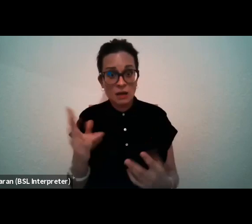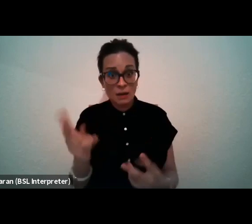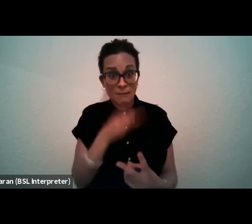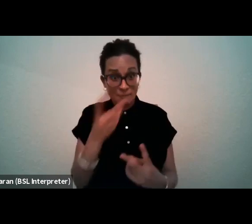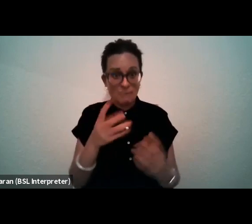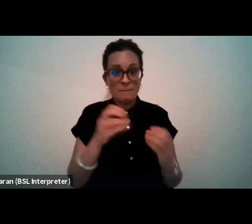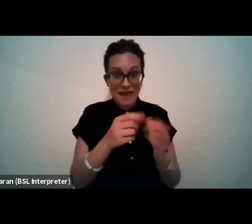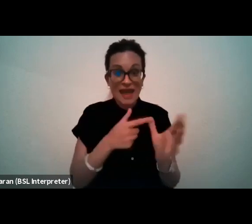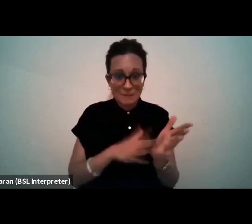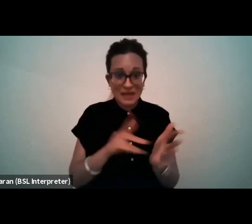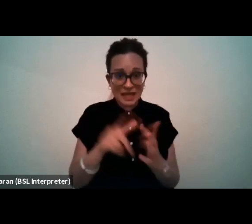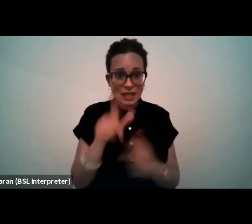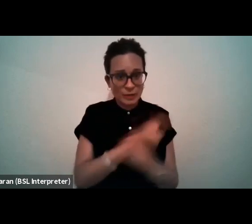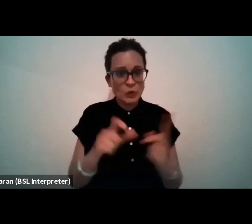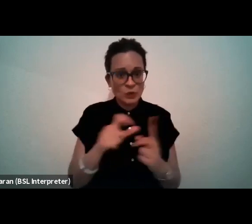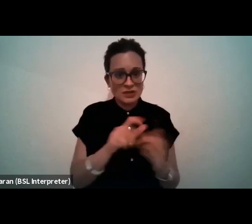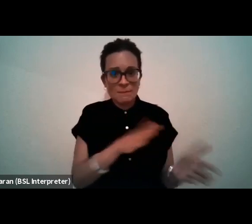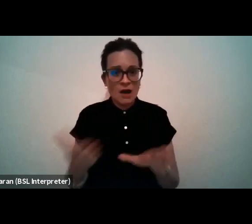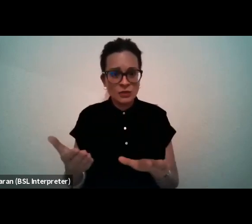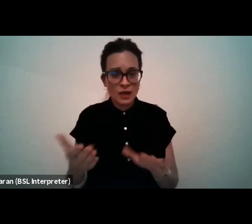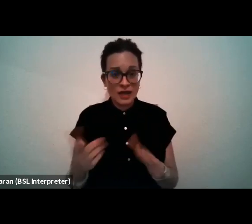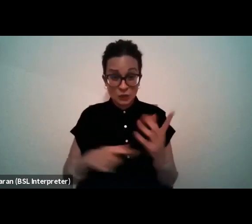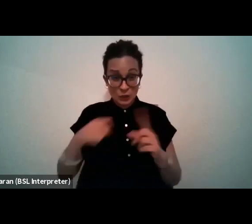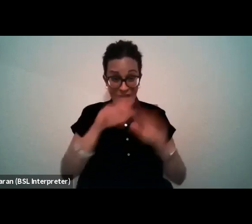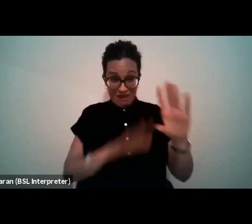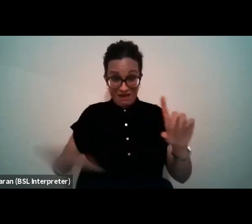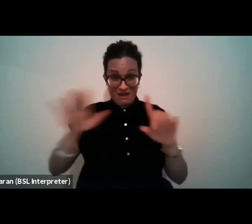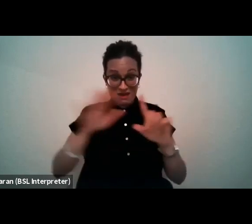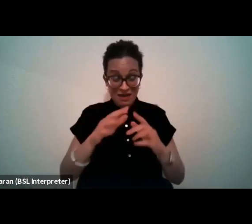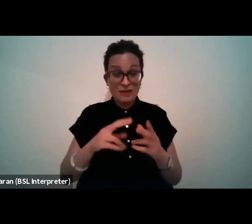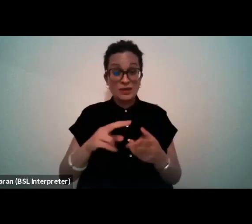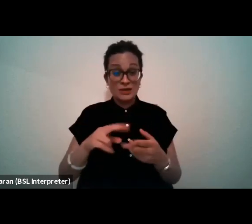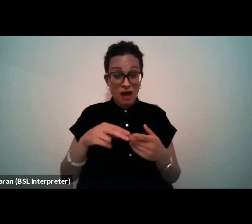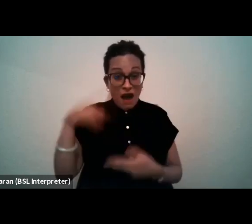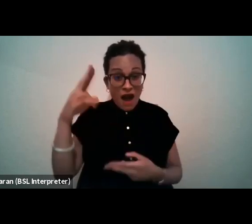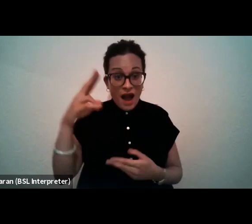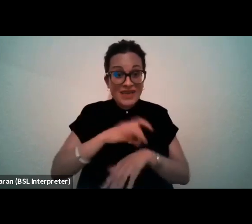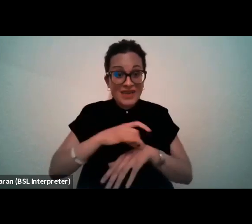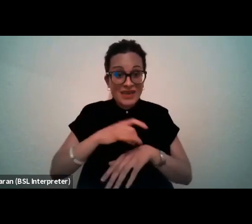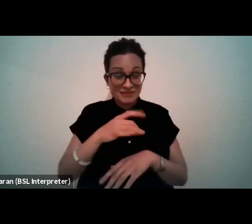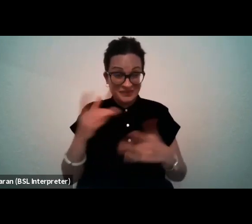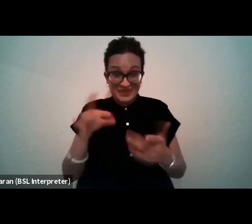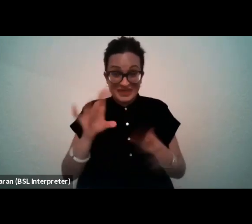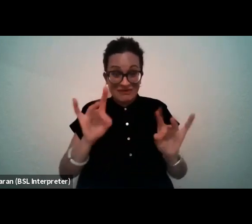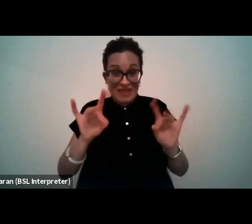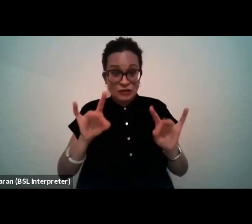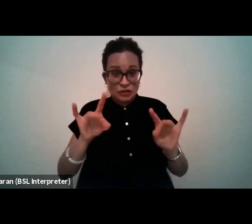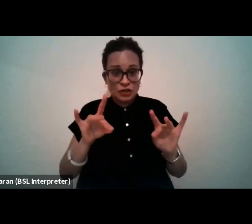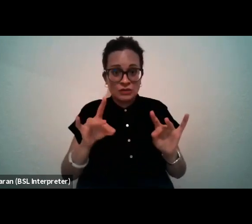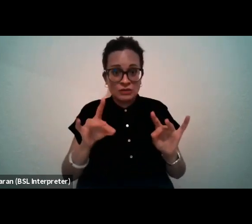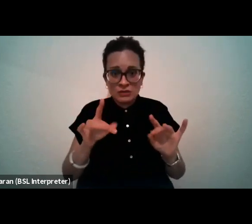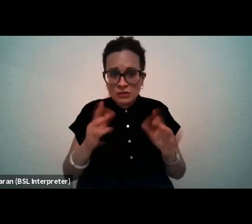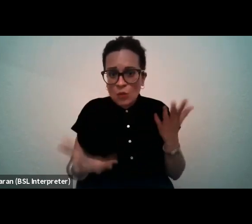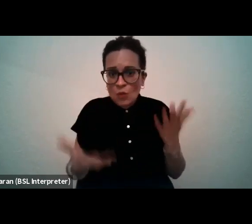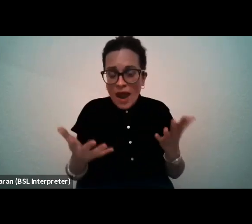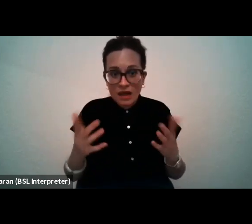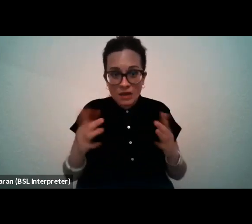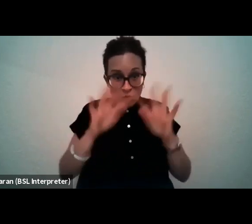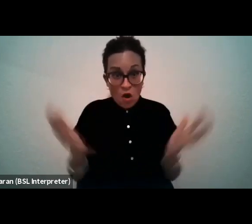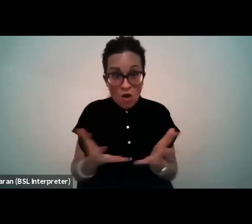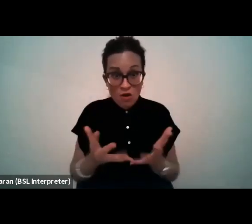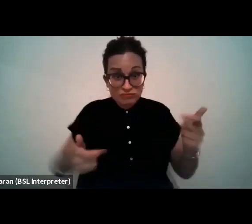died. The UK has one of the highest infection rates and per capita death tolls in the entire world. Before the